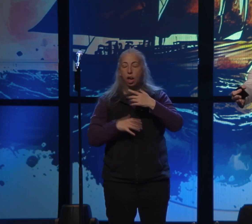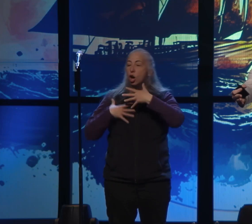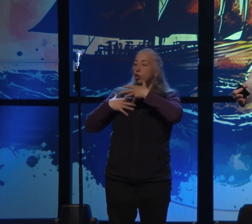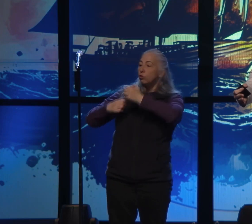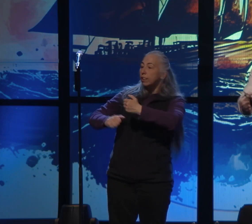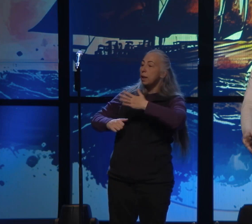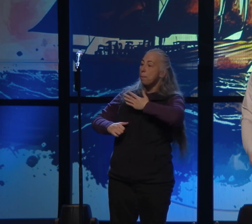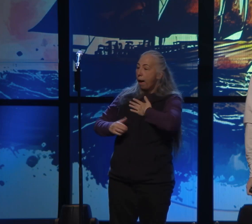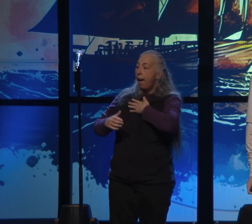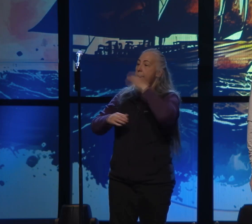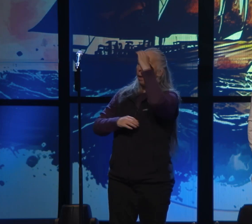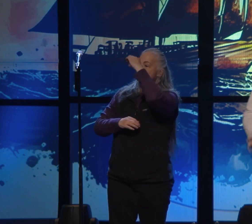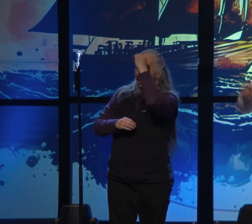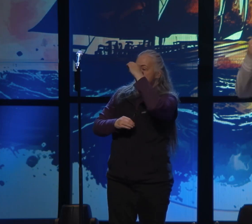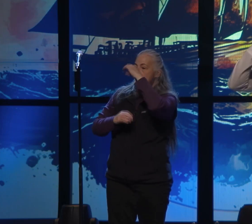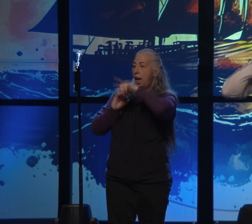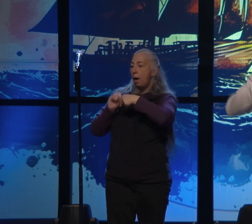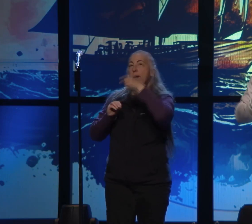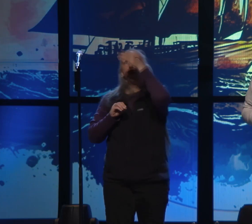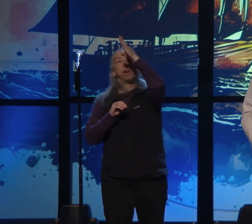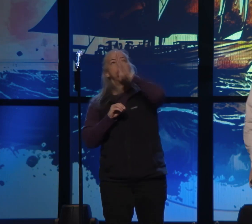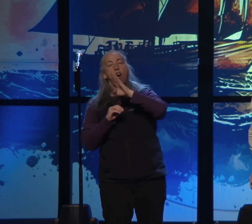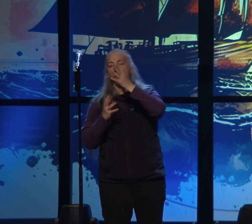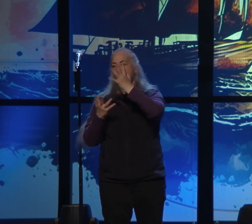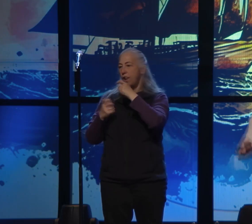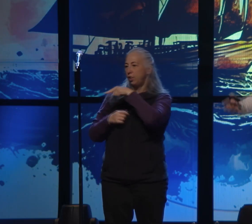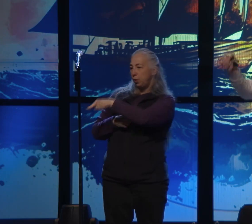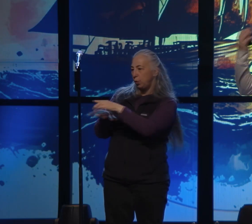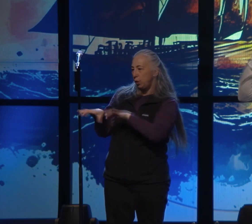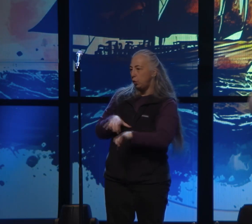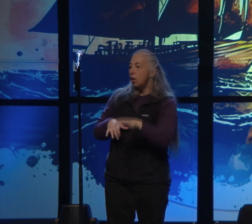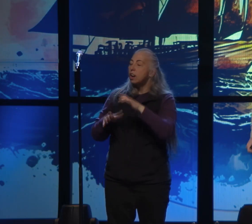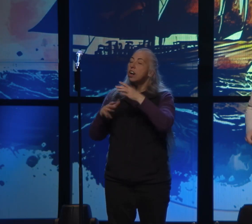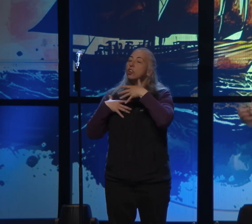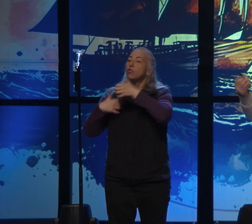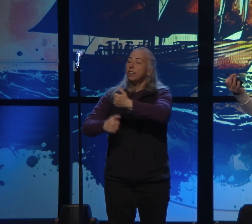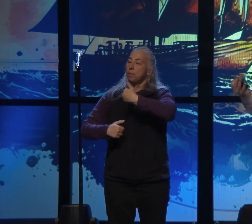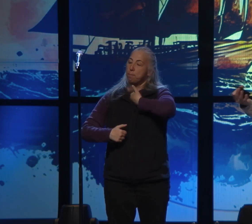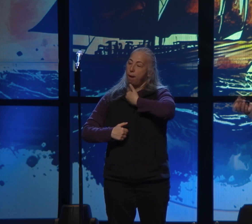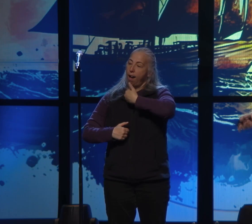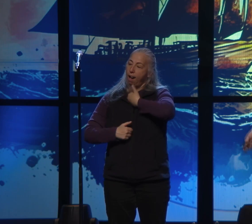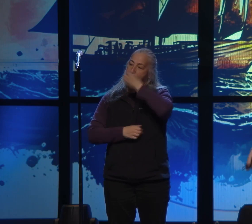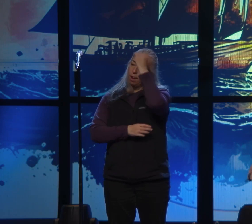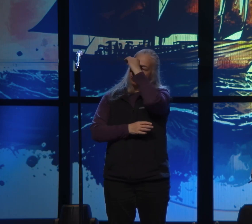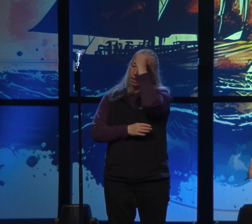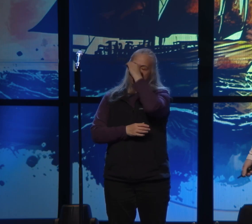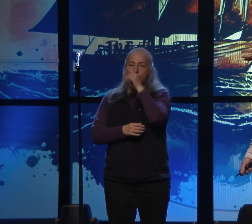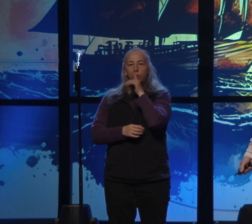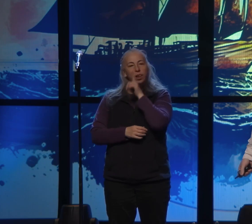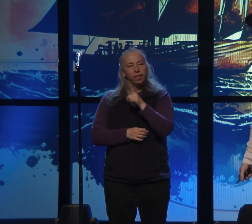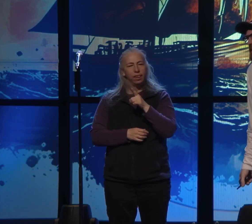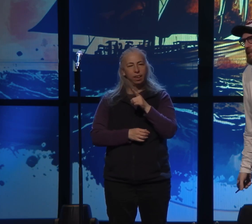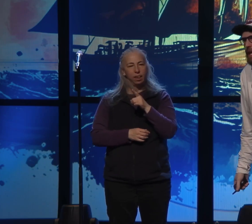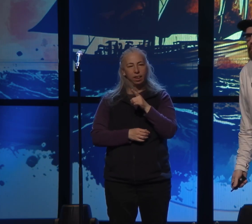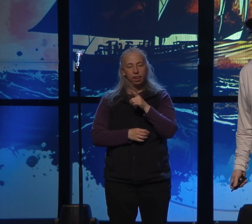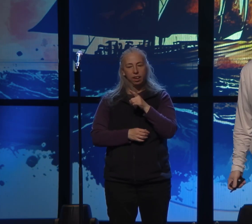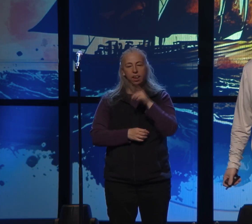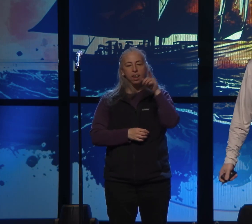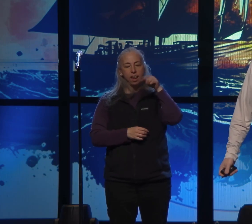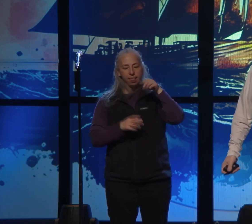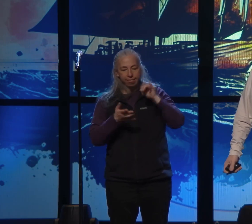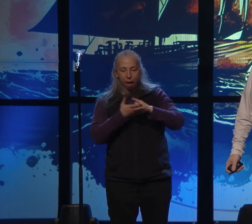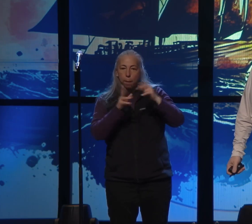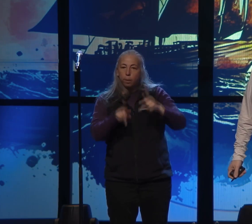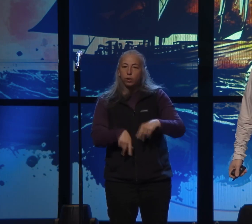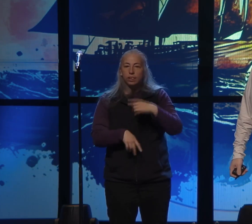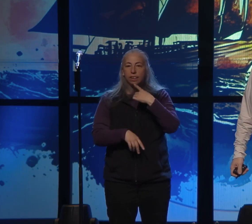I tell you about God wants you to do for your life. Trust what I say the Bible says. Trust in me. And essentially they're saying, it really isn't Jesus captaining,